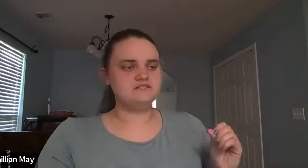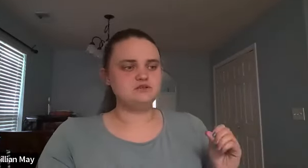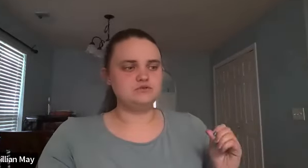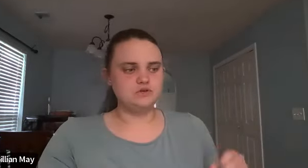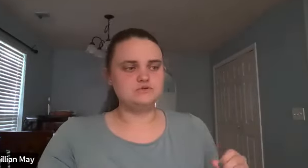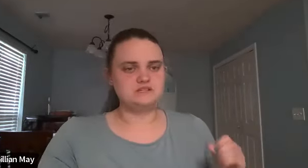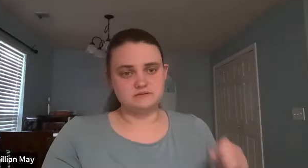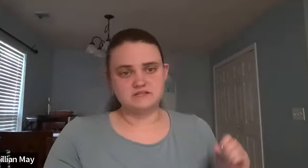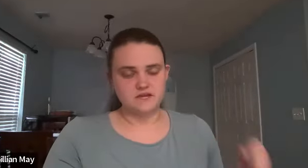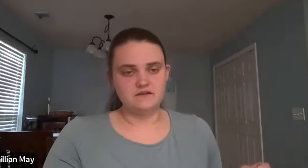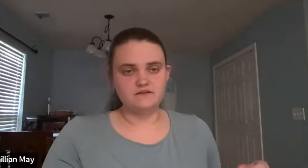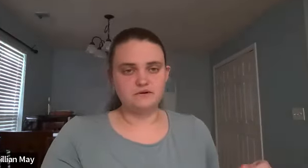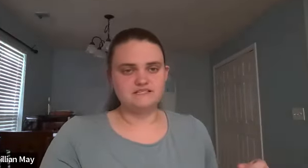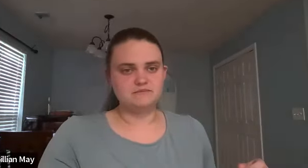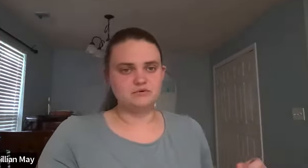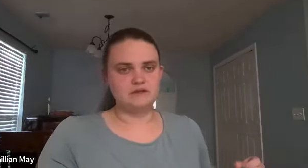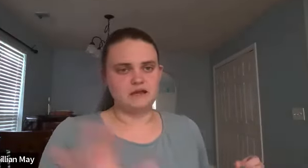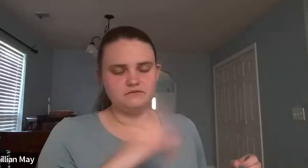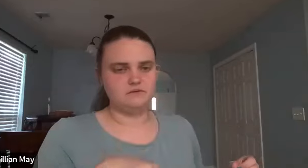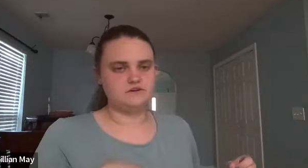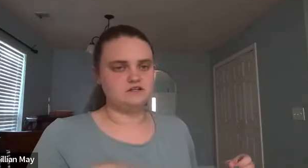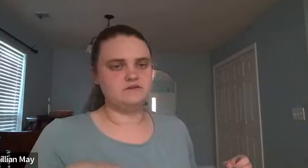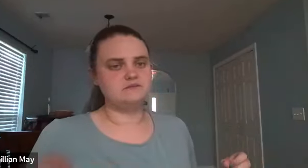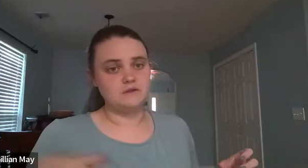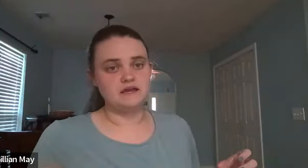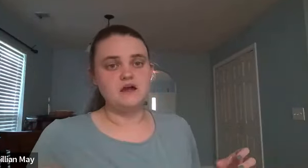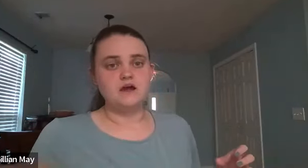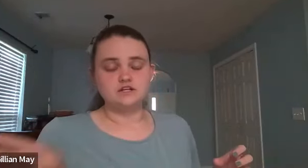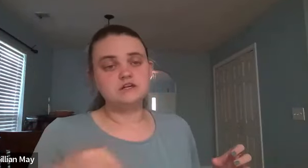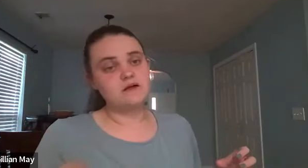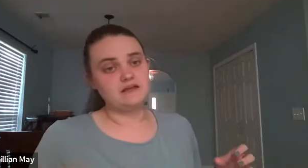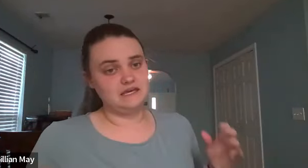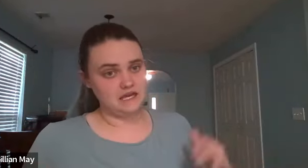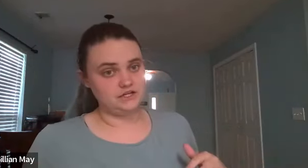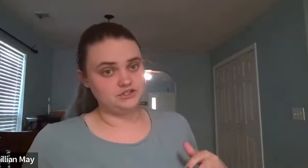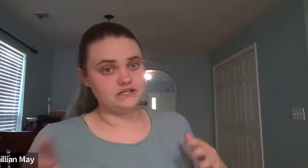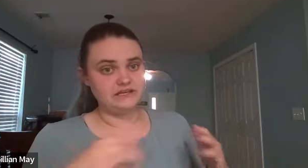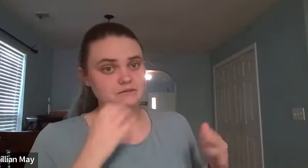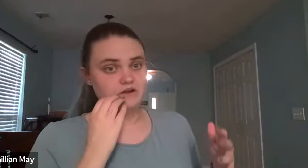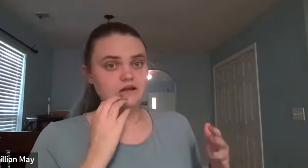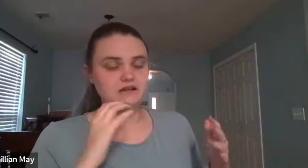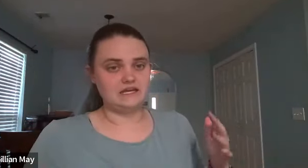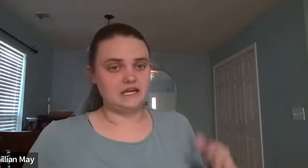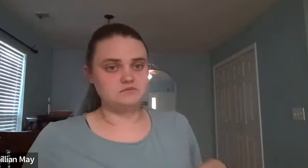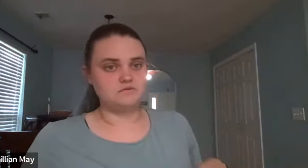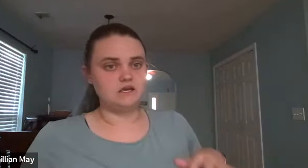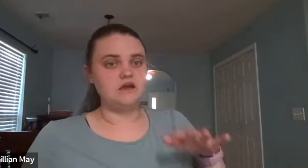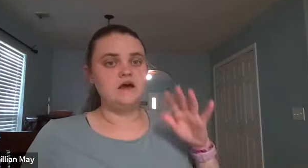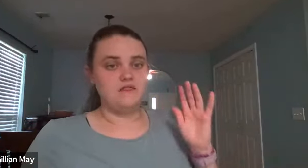to use a specific hand. Like, for example, like, I don't think we've talked about this, but like talking about like engaged, like getting married, like an engagement ring,